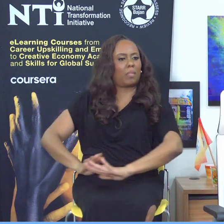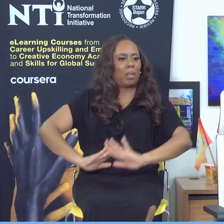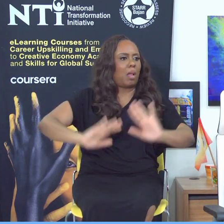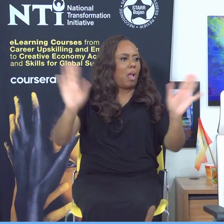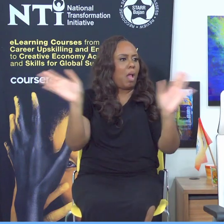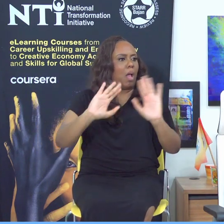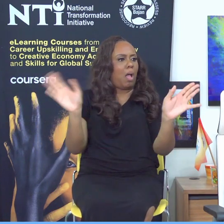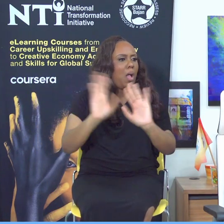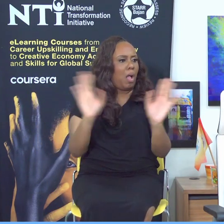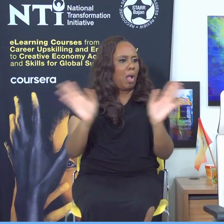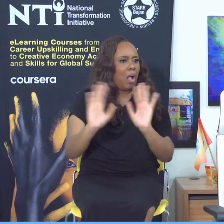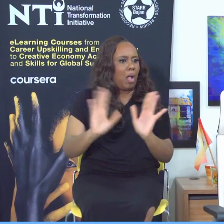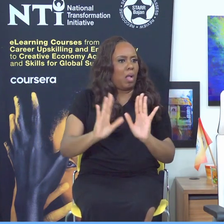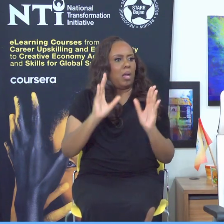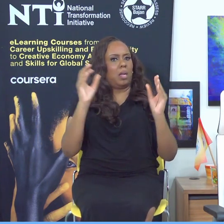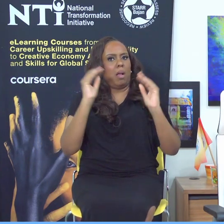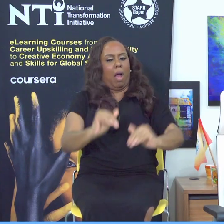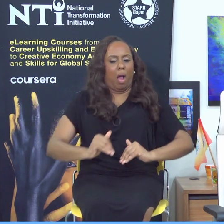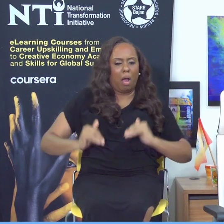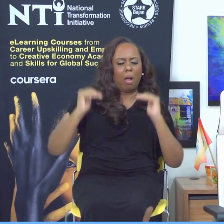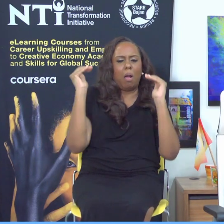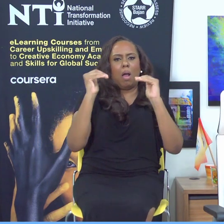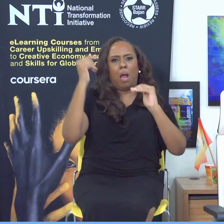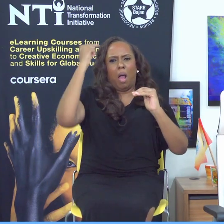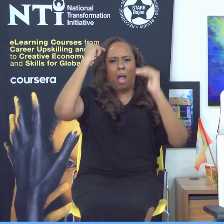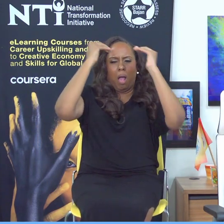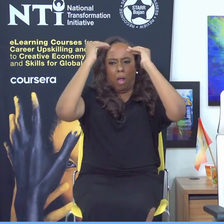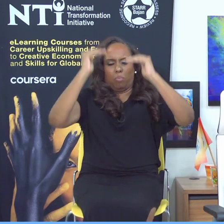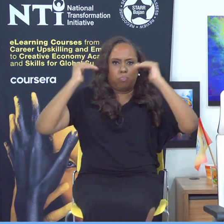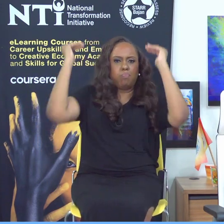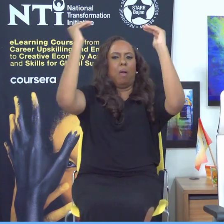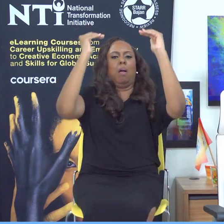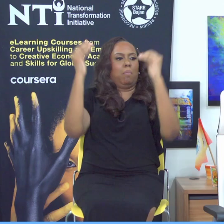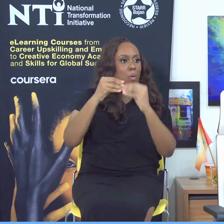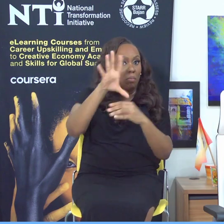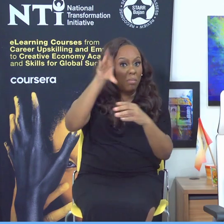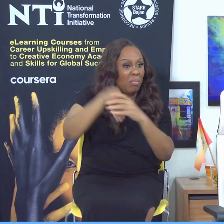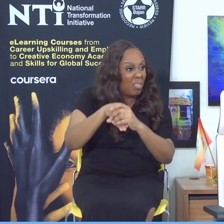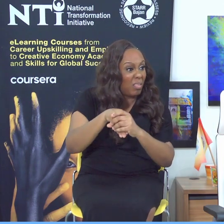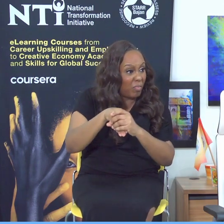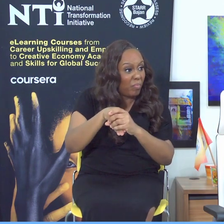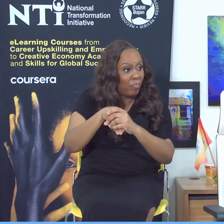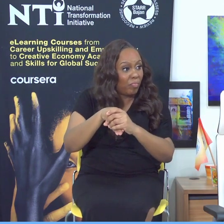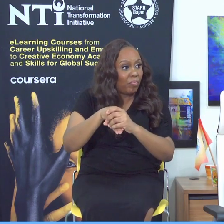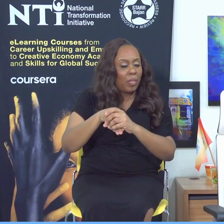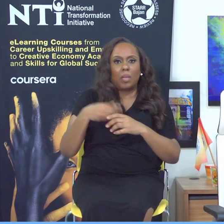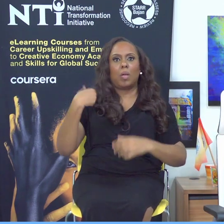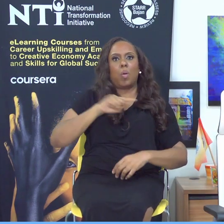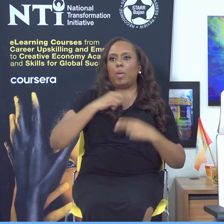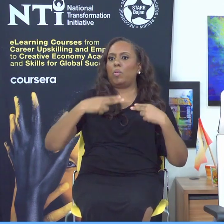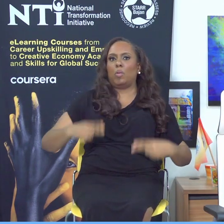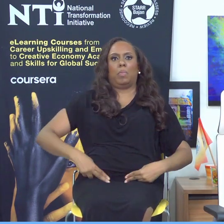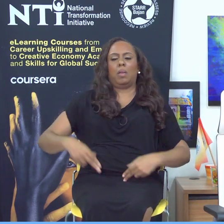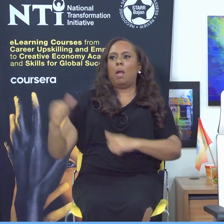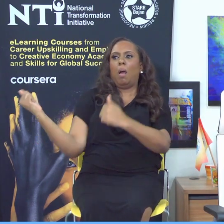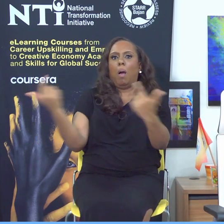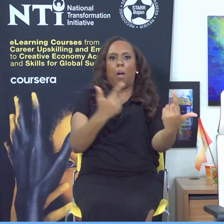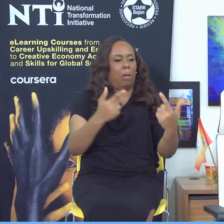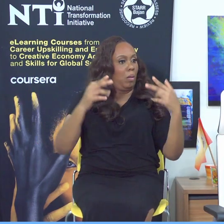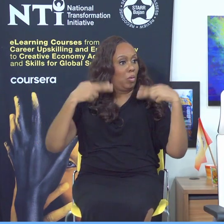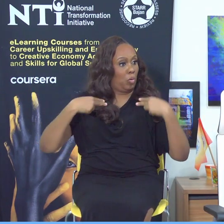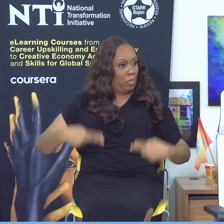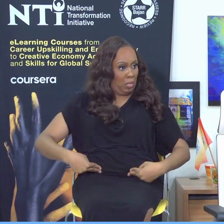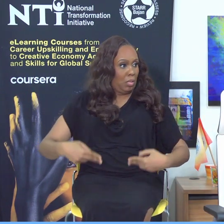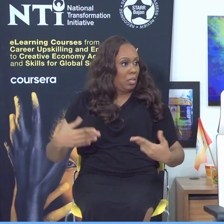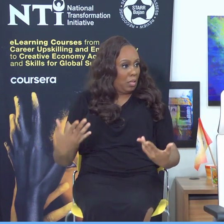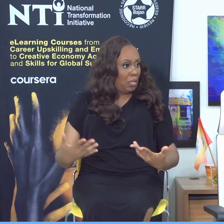revolutionize from that way of thinking. And to be inclusive. We are, a human. We all need to be